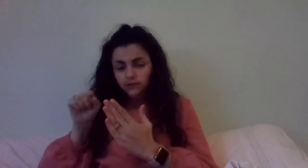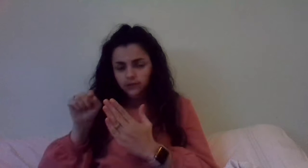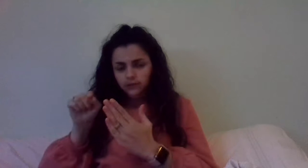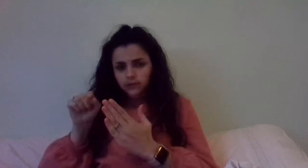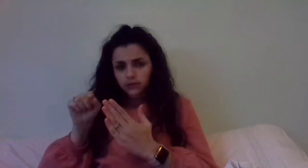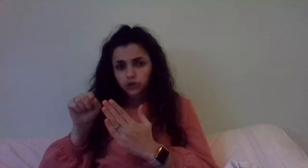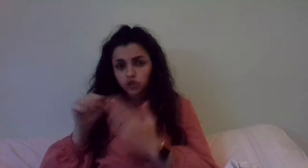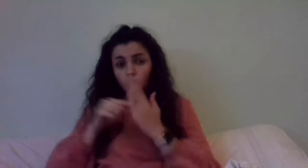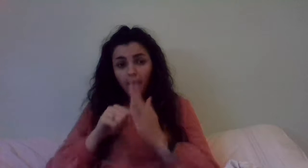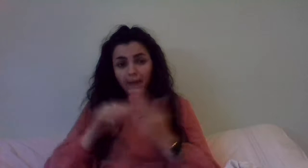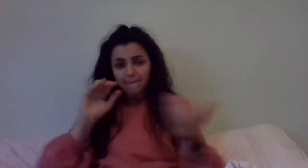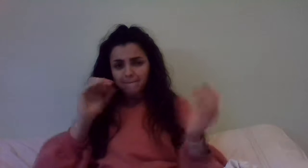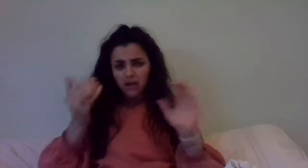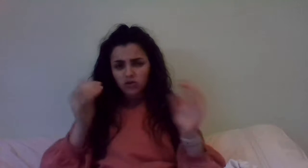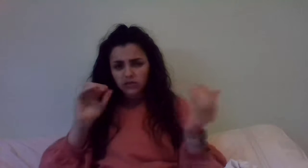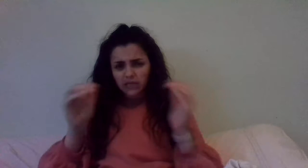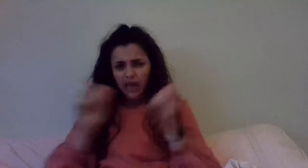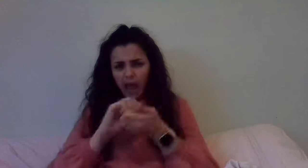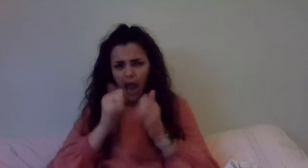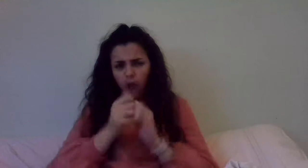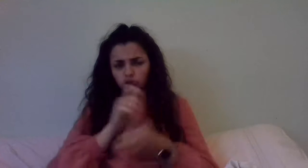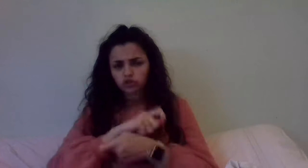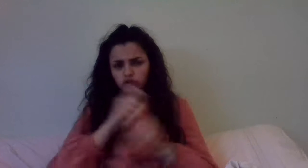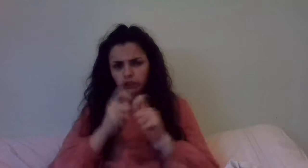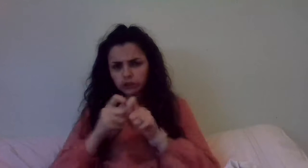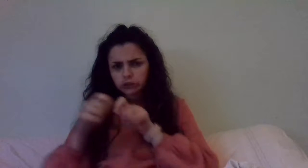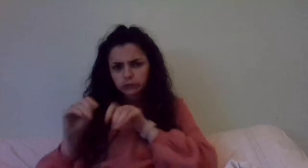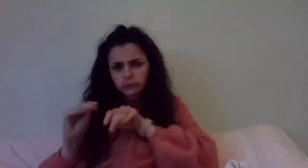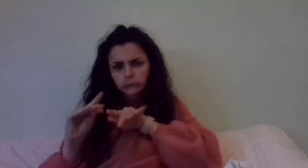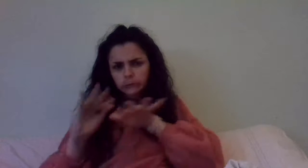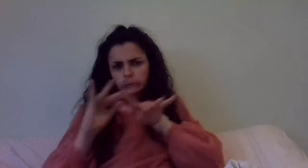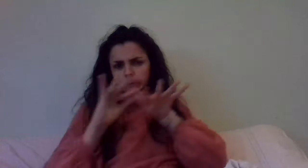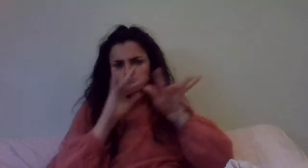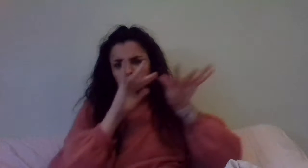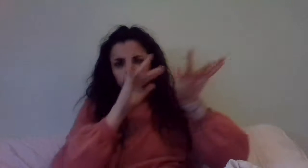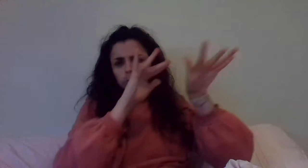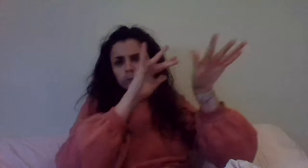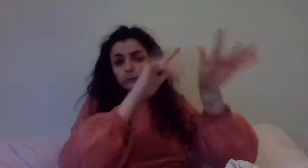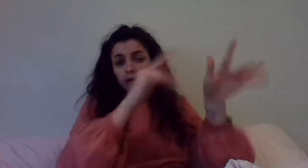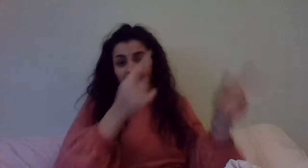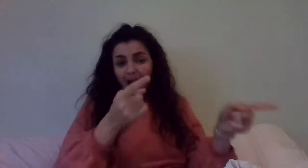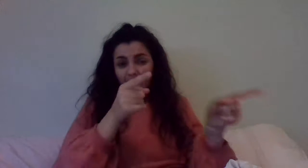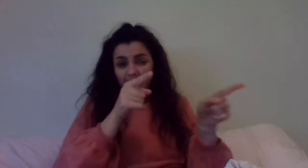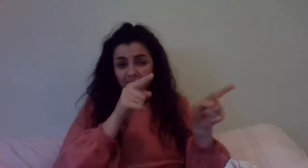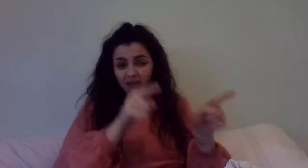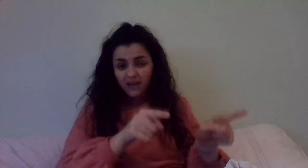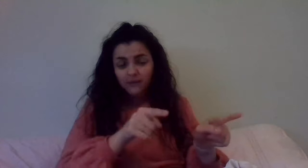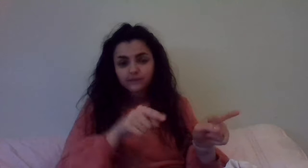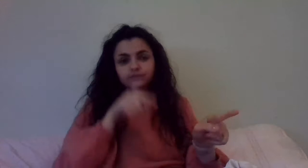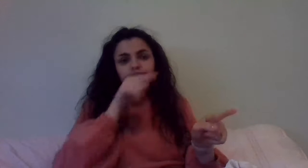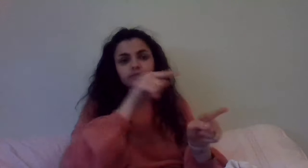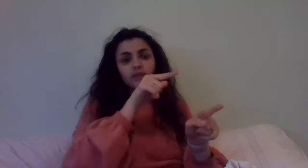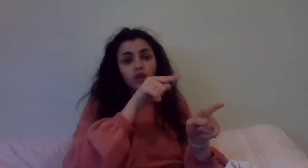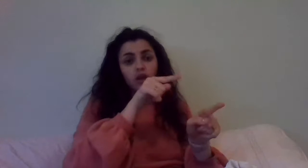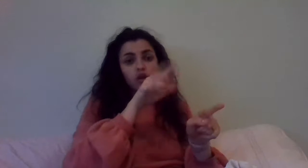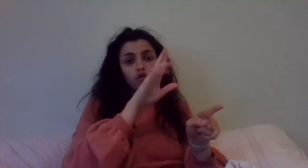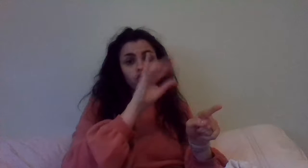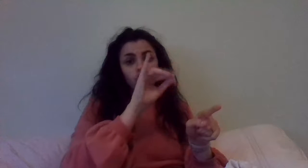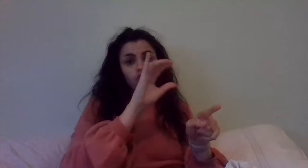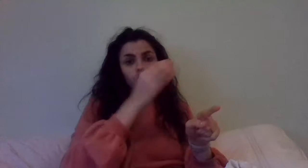not necessarily unique. Richard Wright is doing it with photography. Jacob Lawrence is going to be doing it with painting. This is really, he's hitting